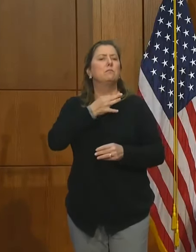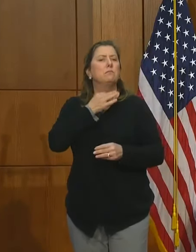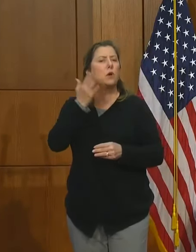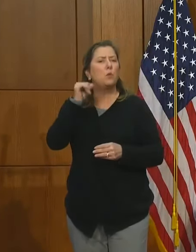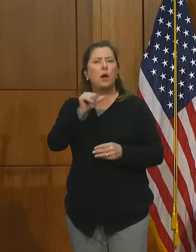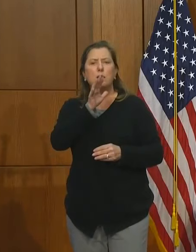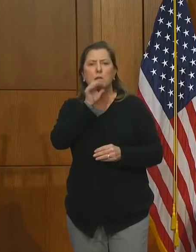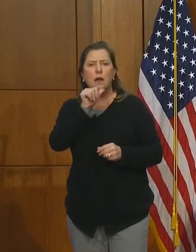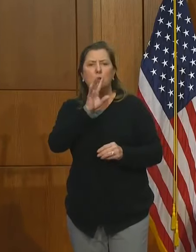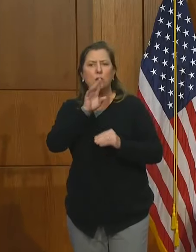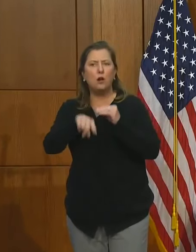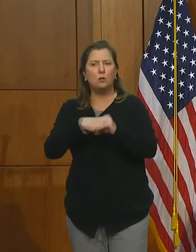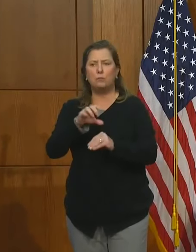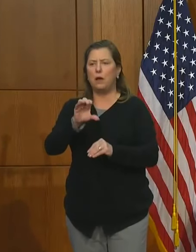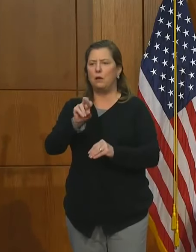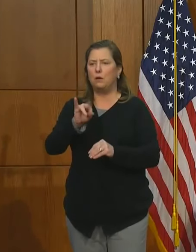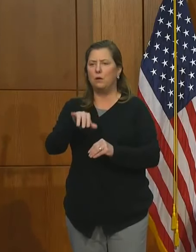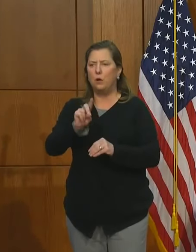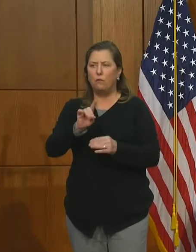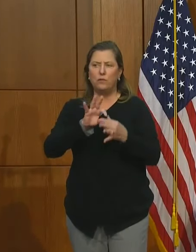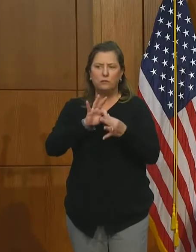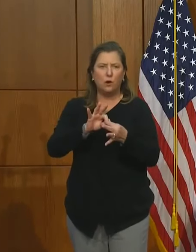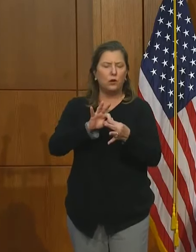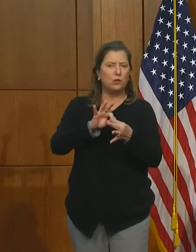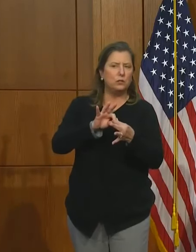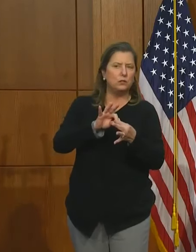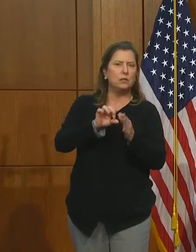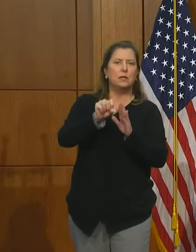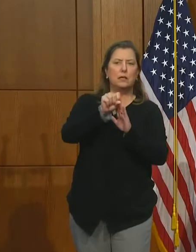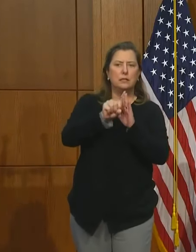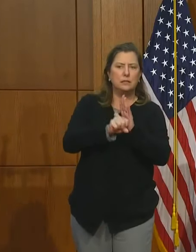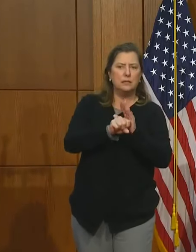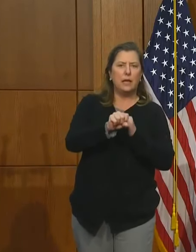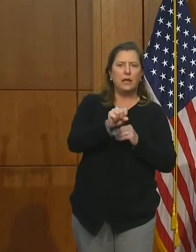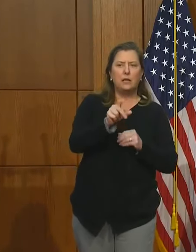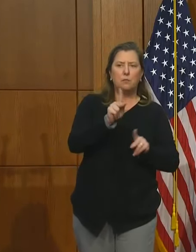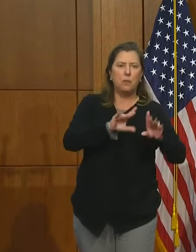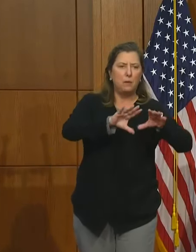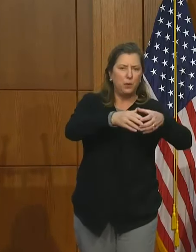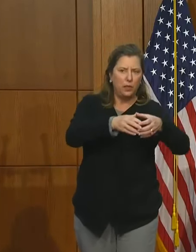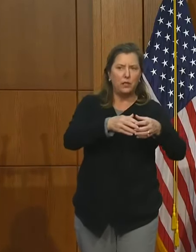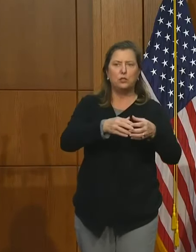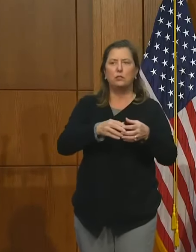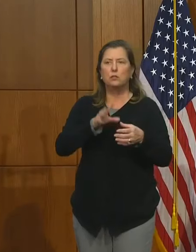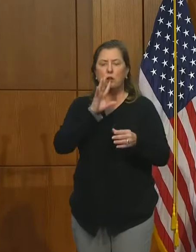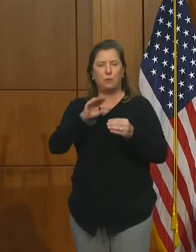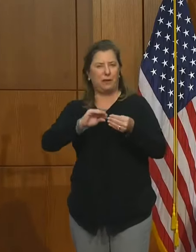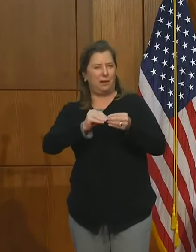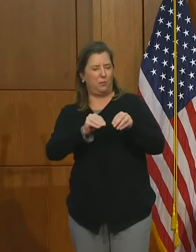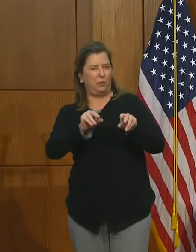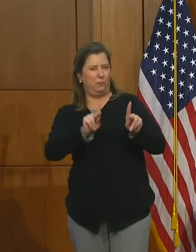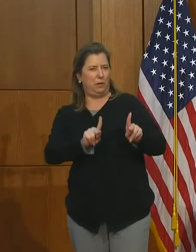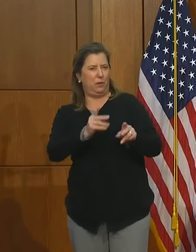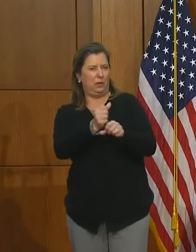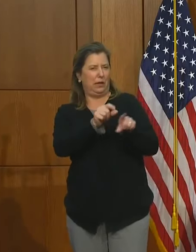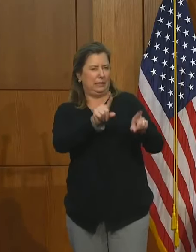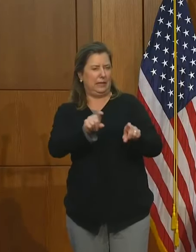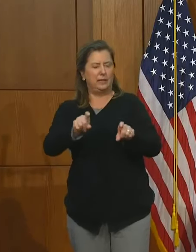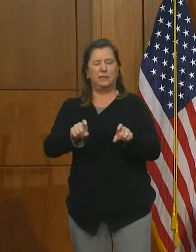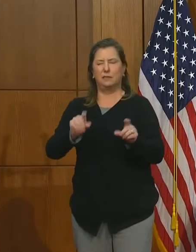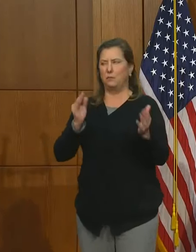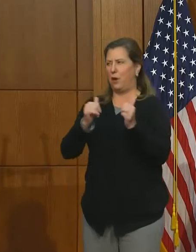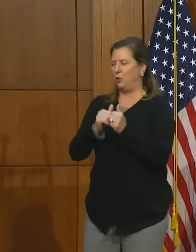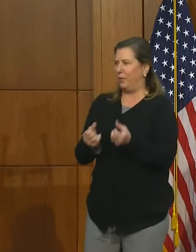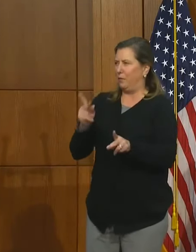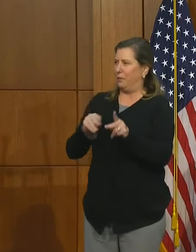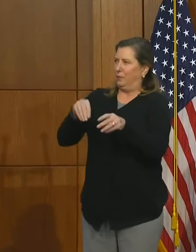the COVID statistics in terms of statewide population. We're talking about the number of people that are tested, but it's not really being compared to how many people are in